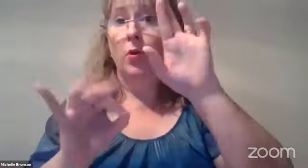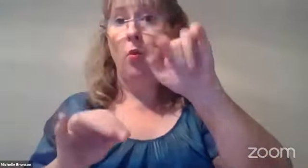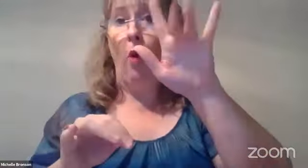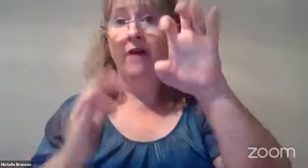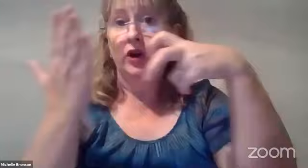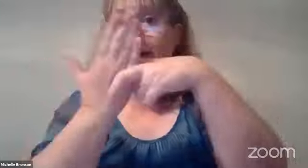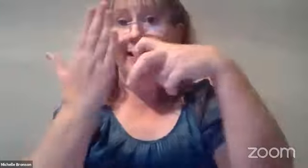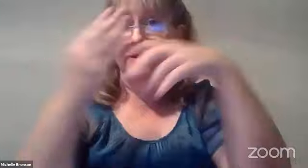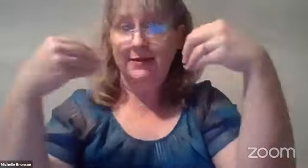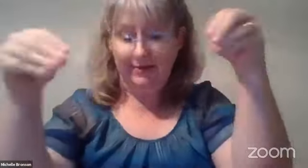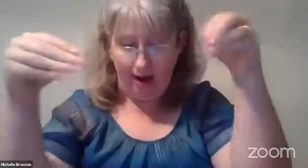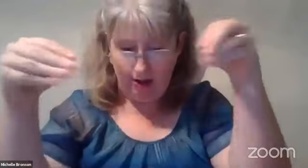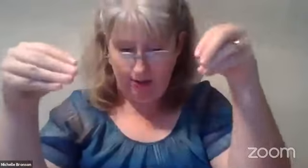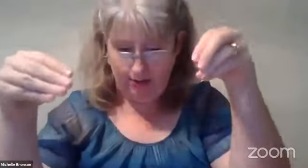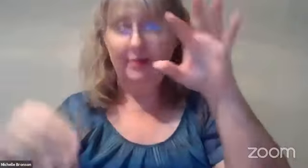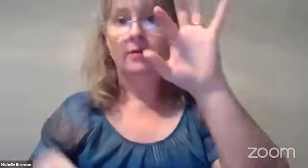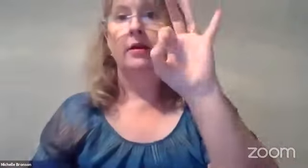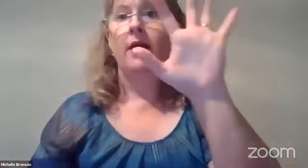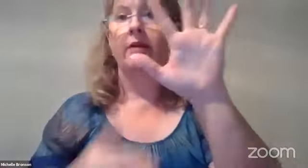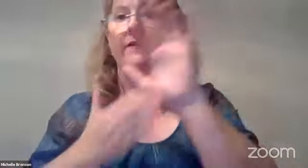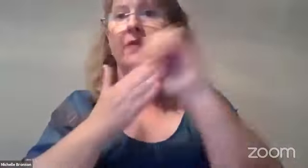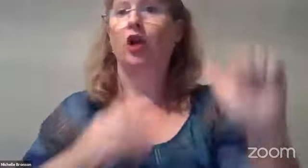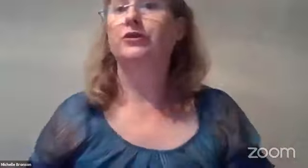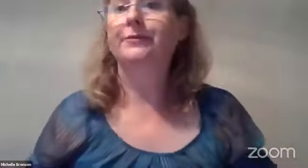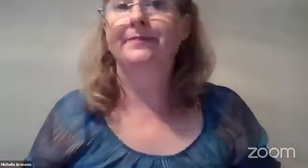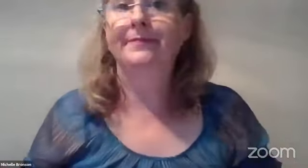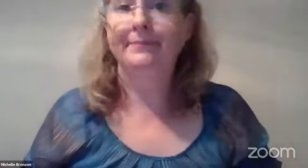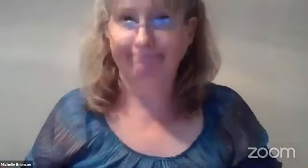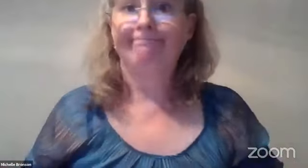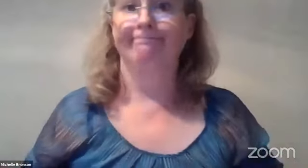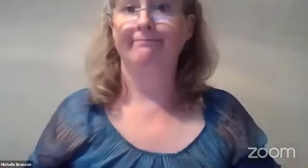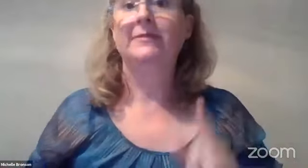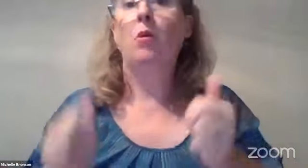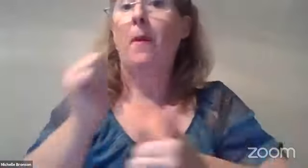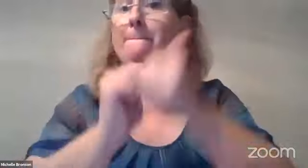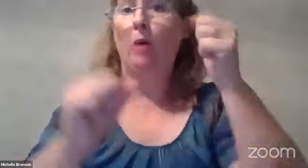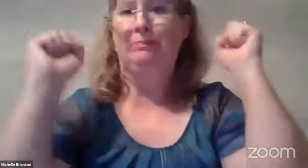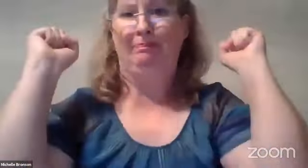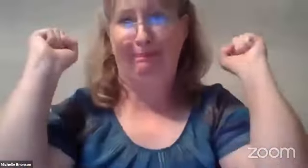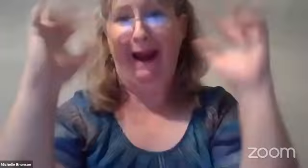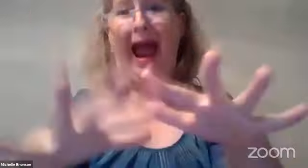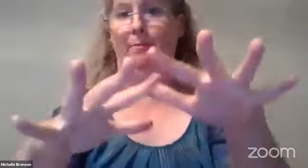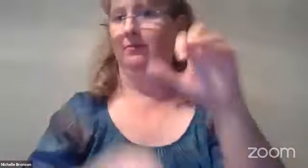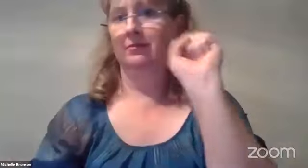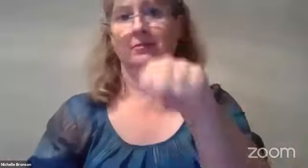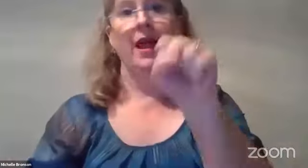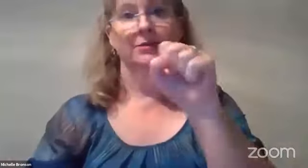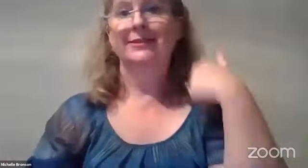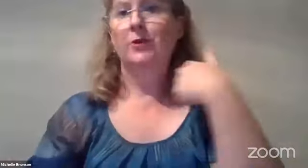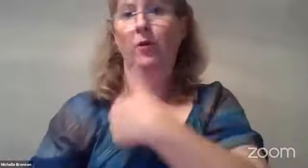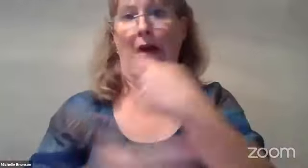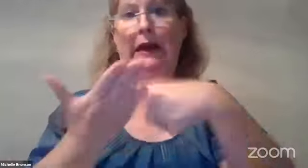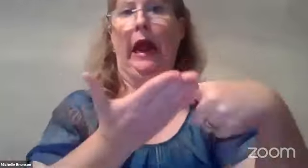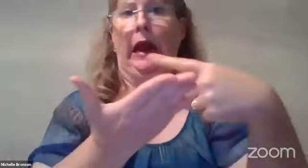The AG quilting raffle sale was $95, and that was a